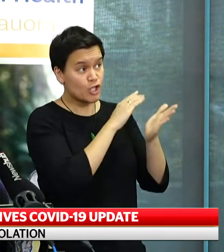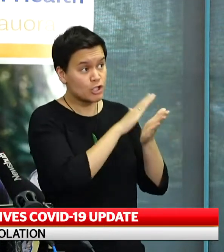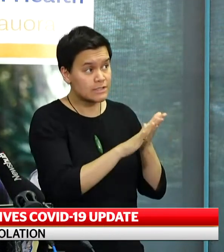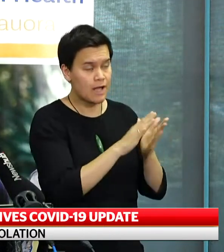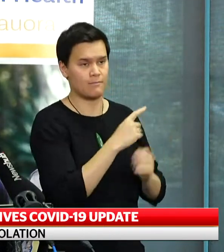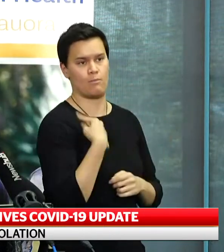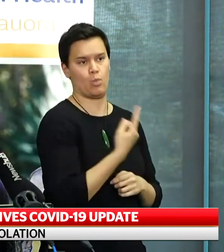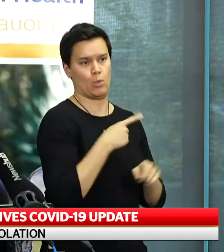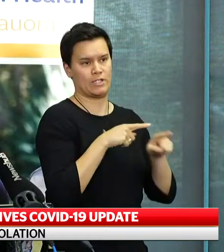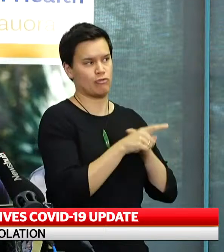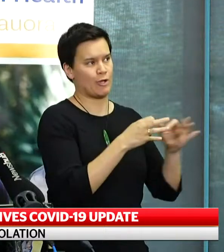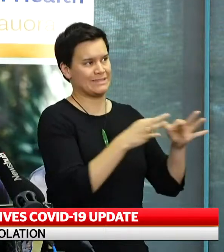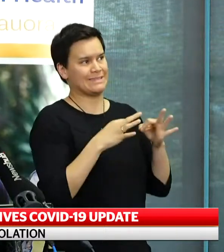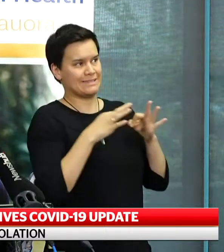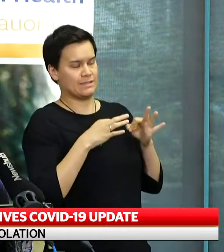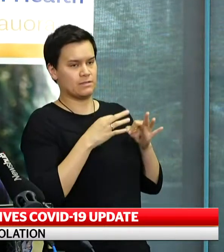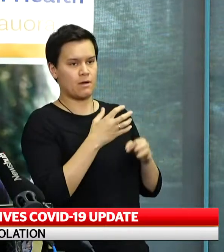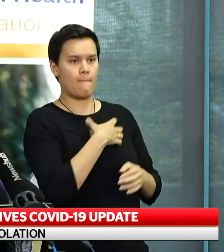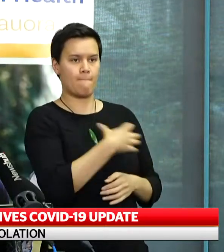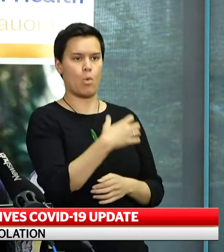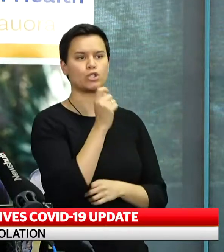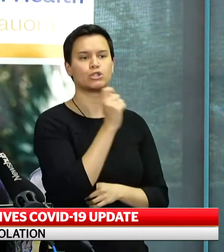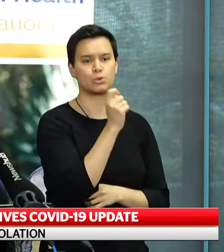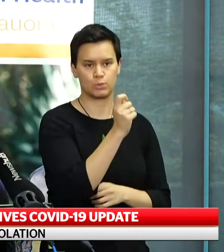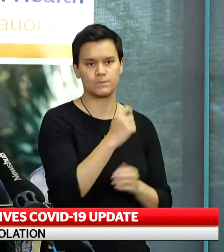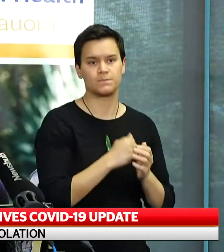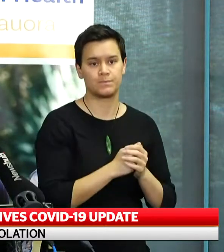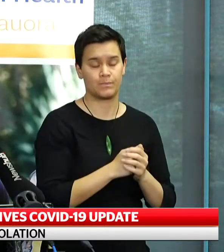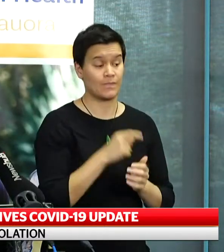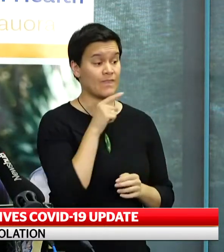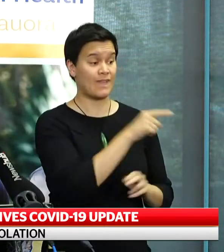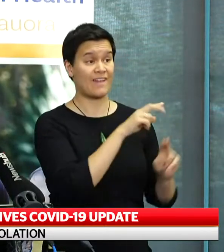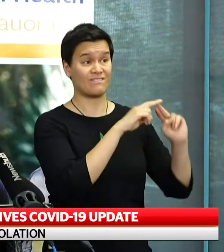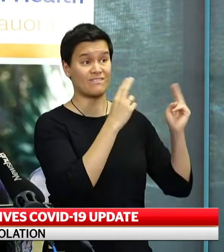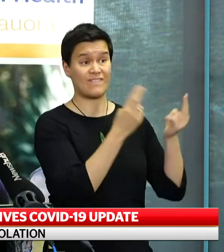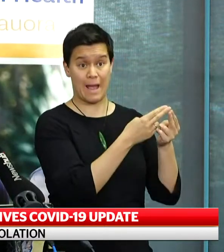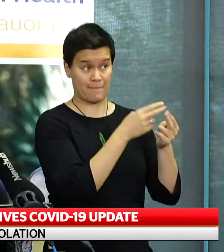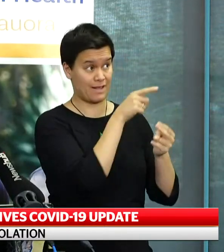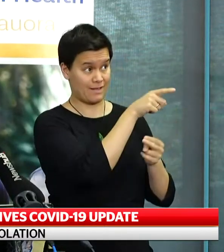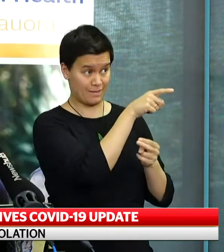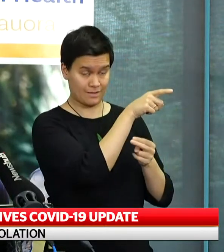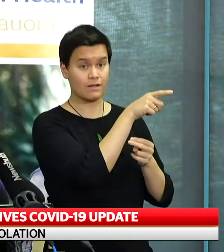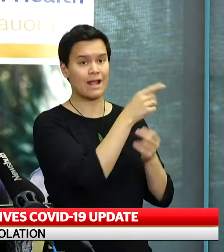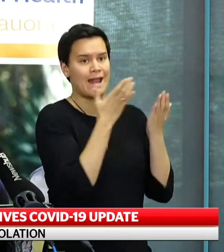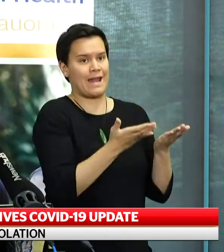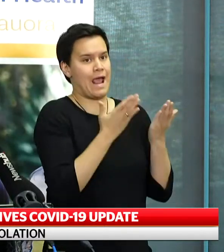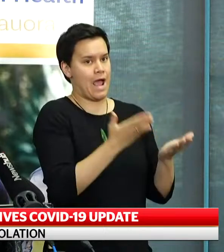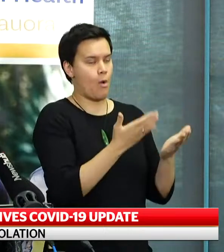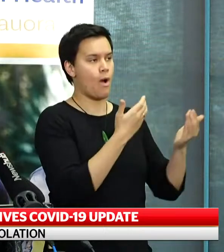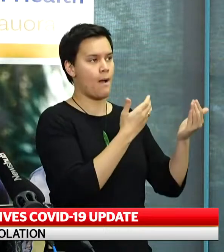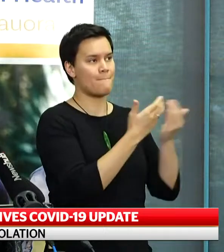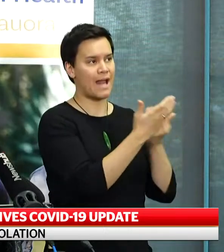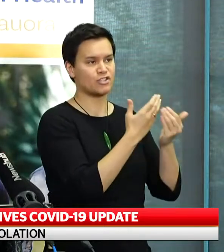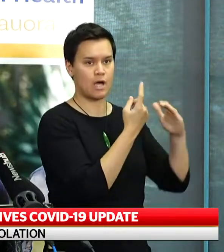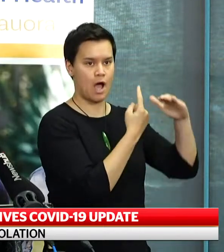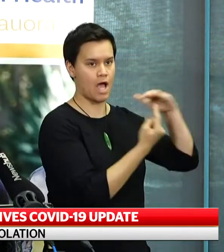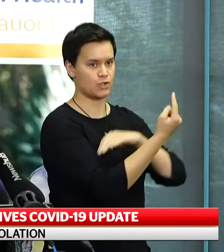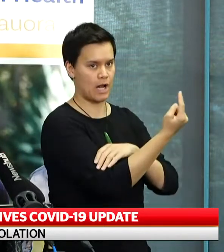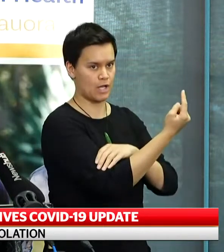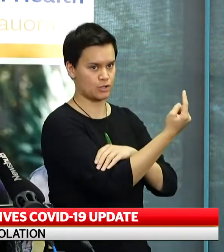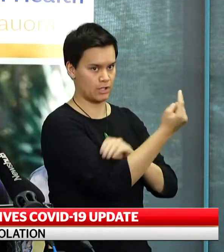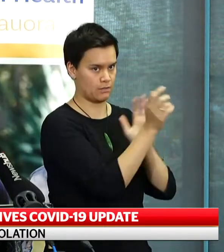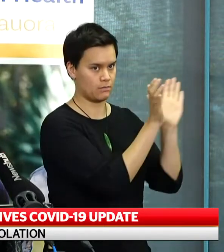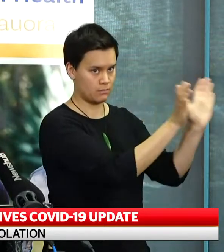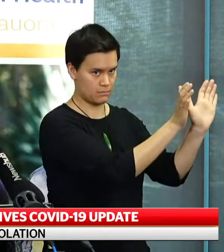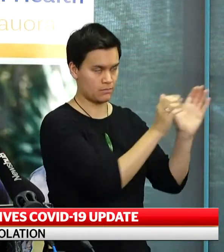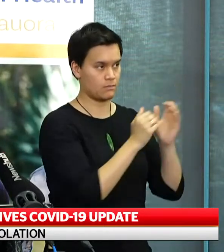time. At this point, that family is in managed isolation in Japan. Other family members returned negative tests on